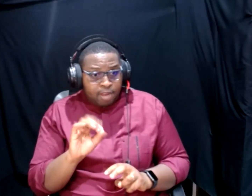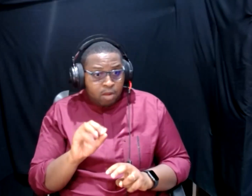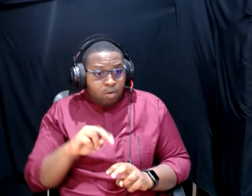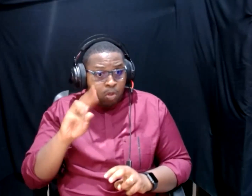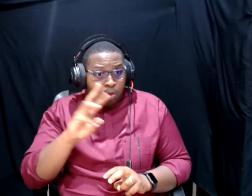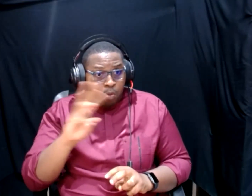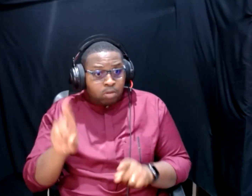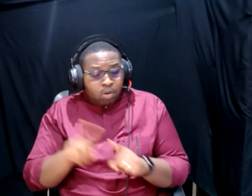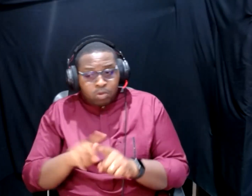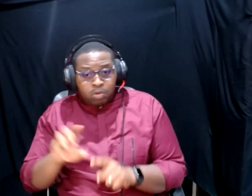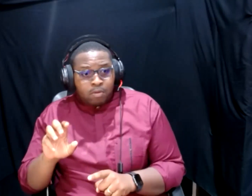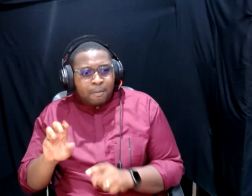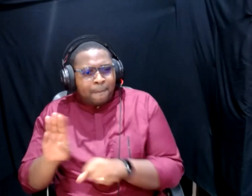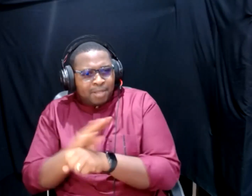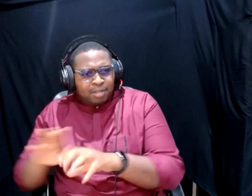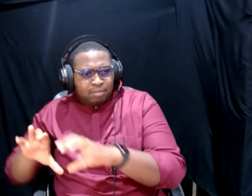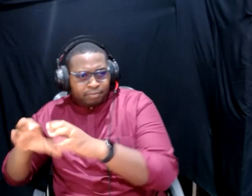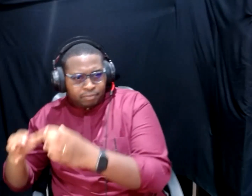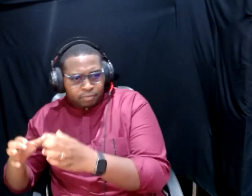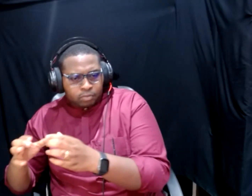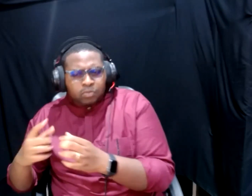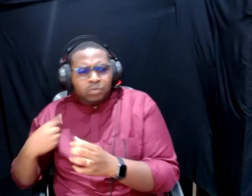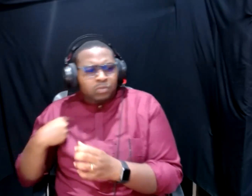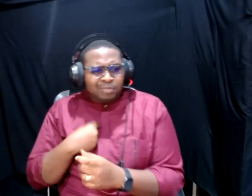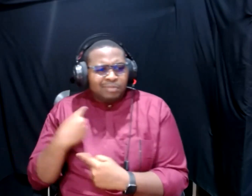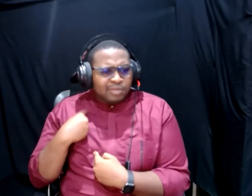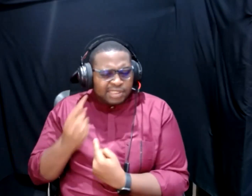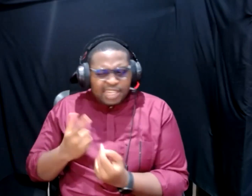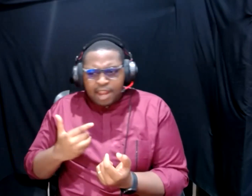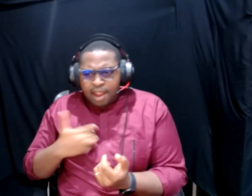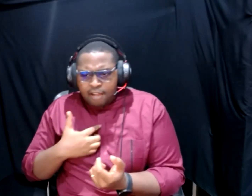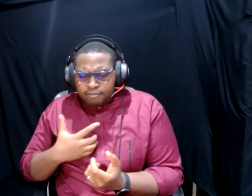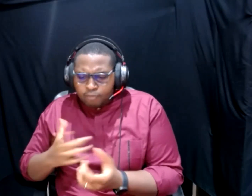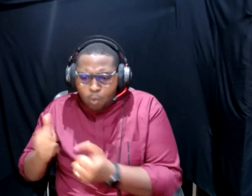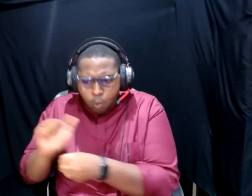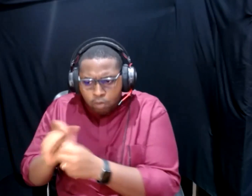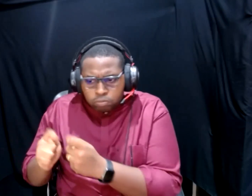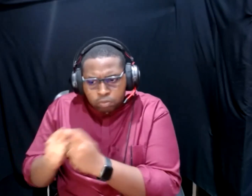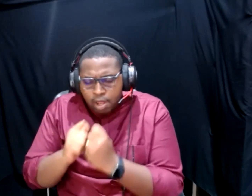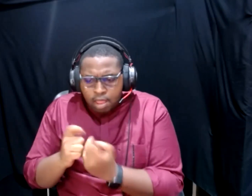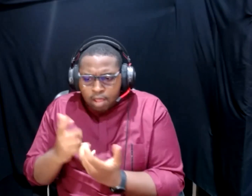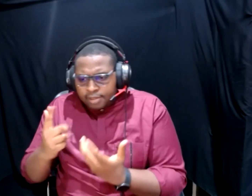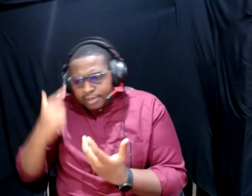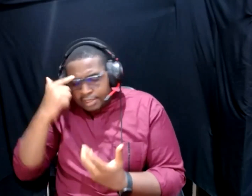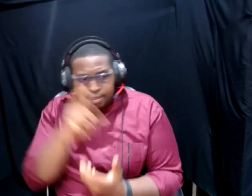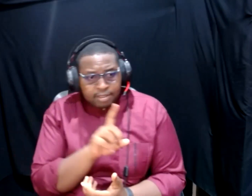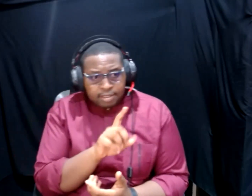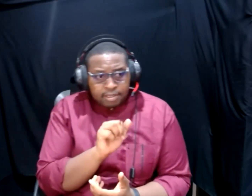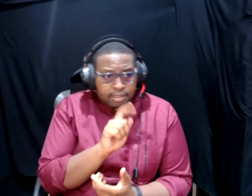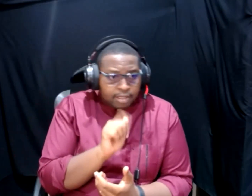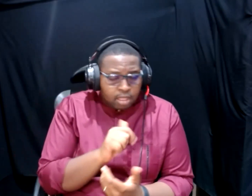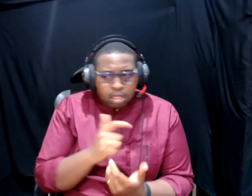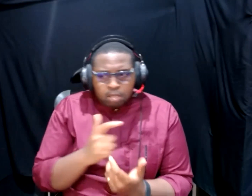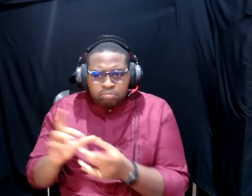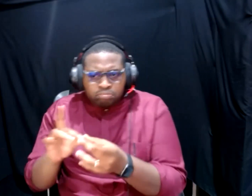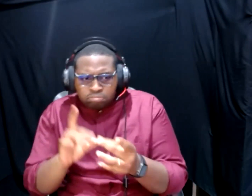Business Council have collaborated on longitudinal data analyses using education, human